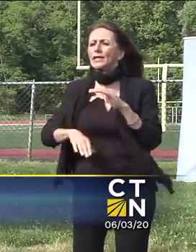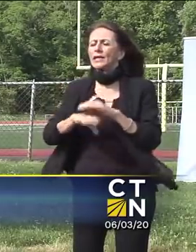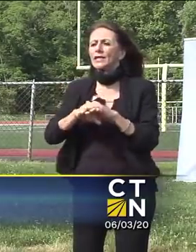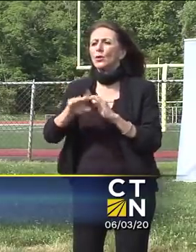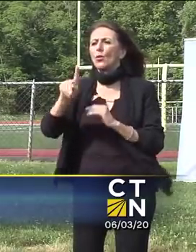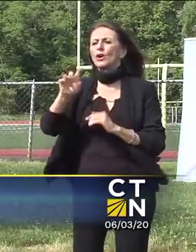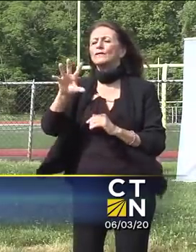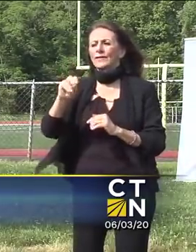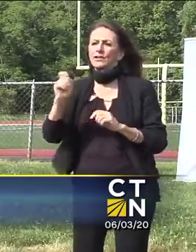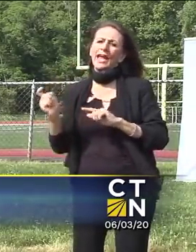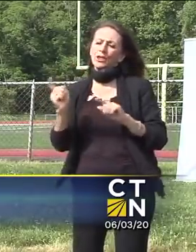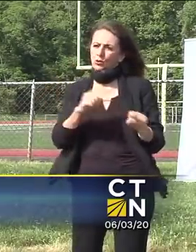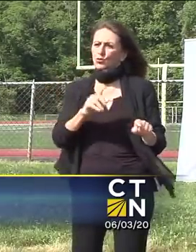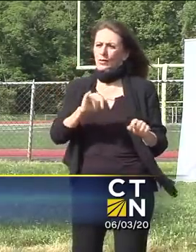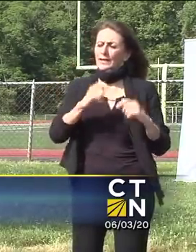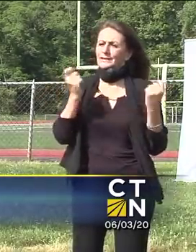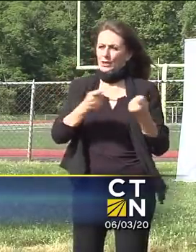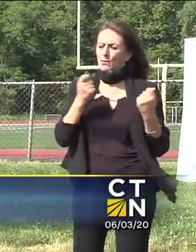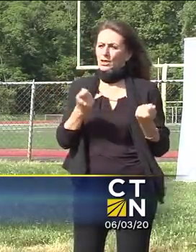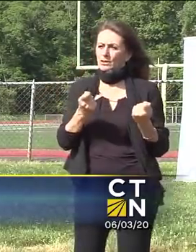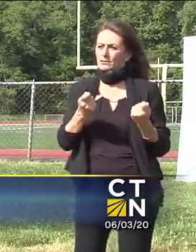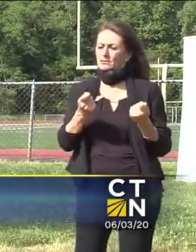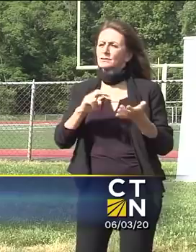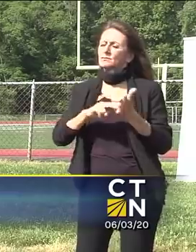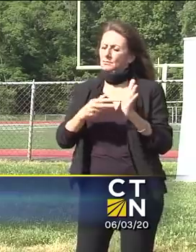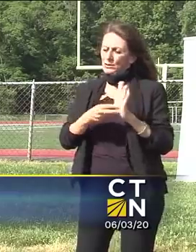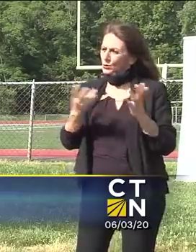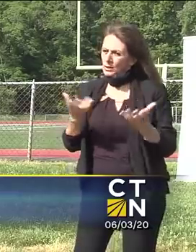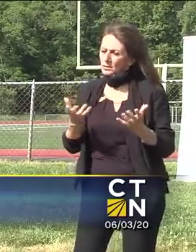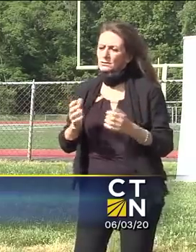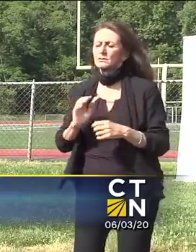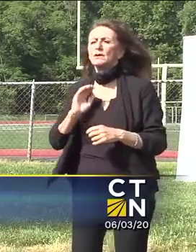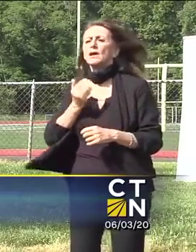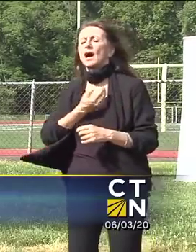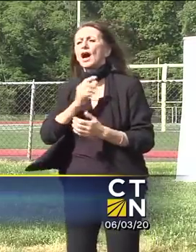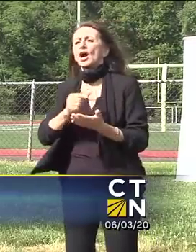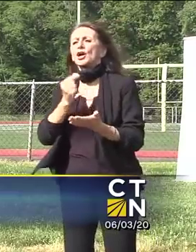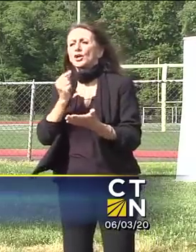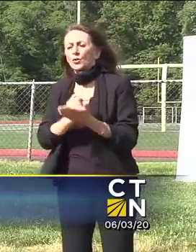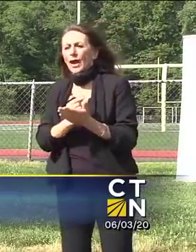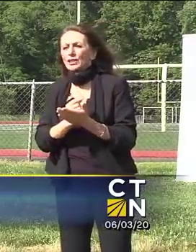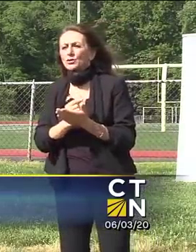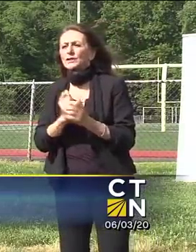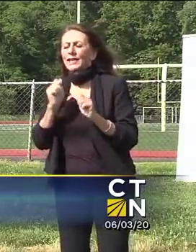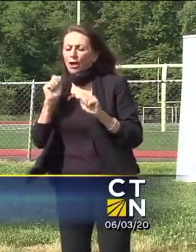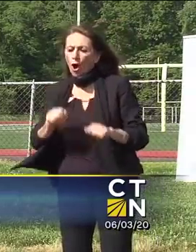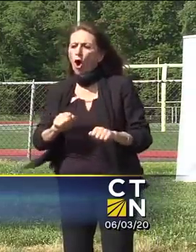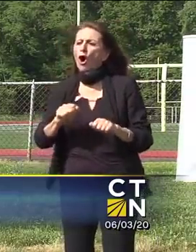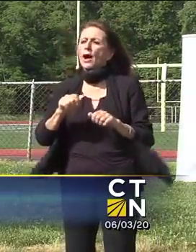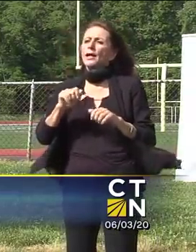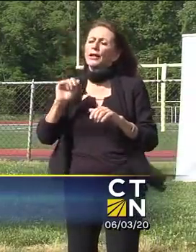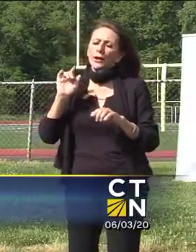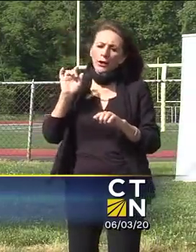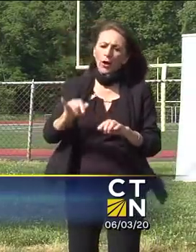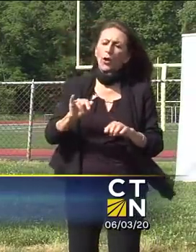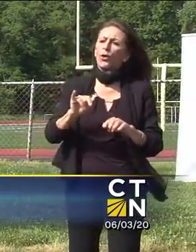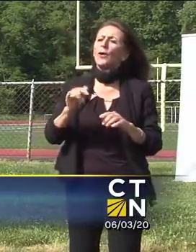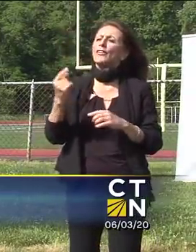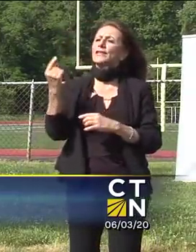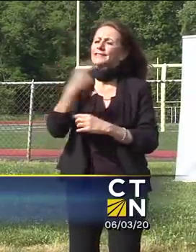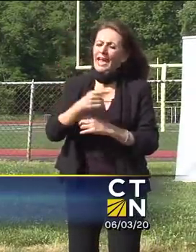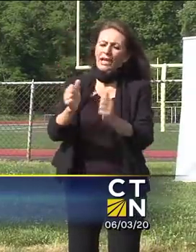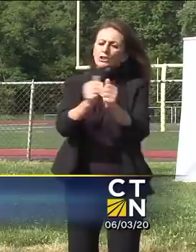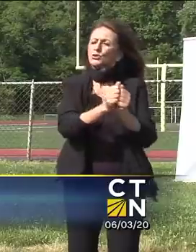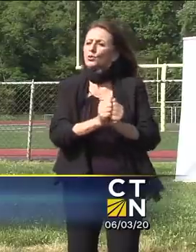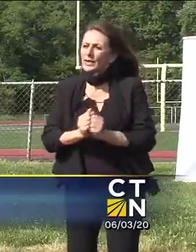at the ceremony allows our graduates to be on the field together, the field they have dreamed about